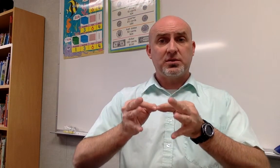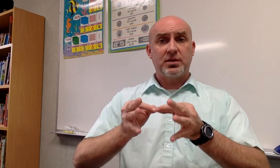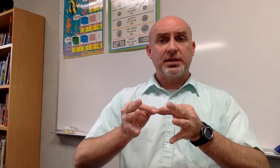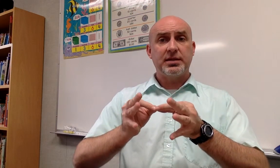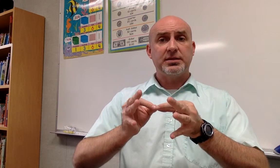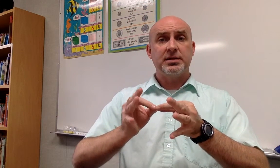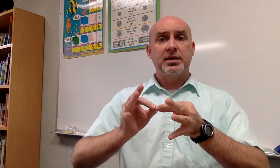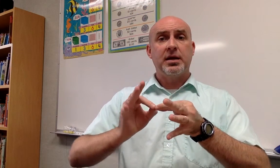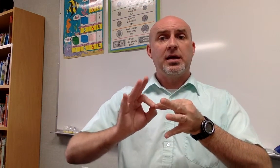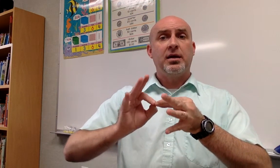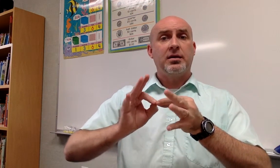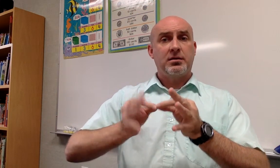like this.